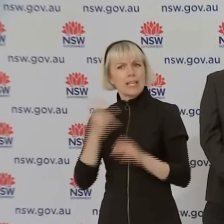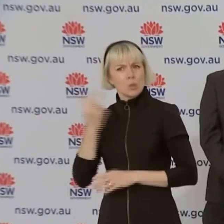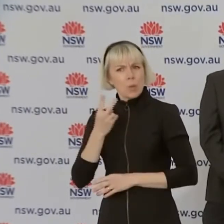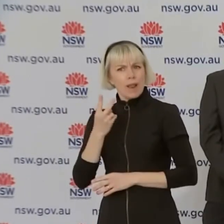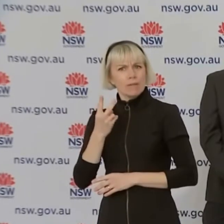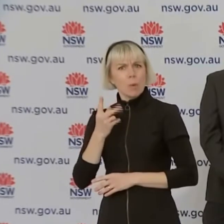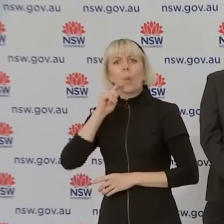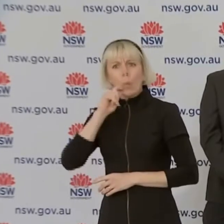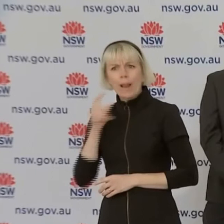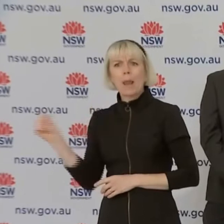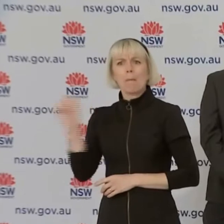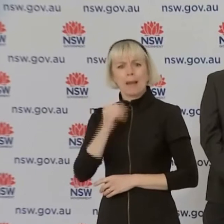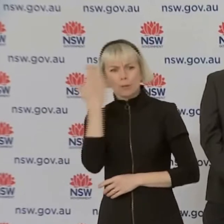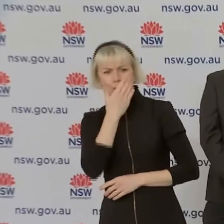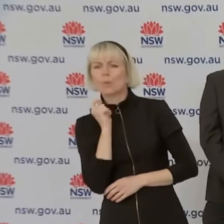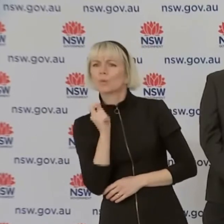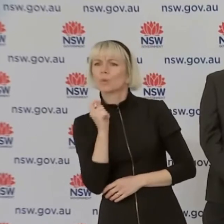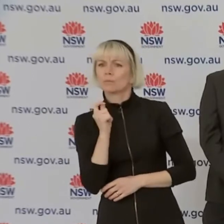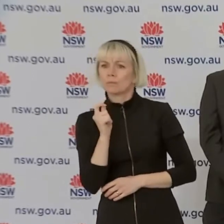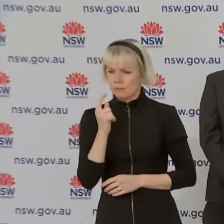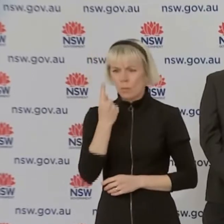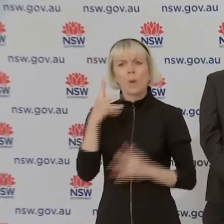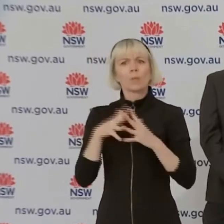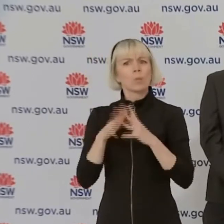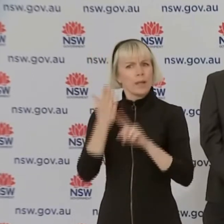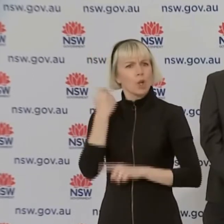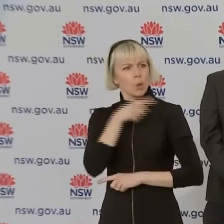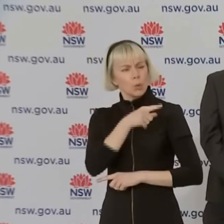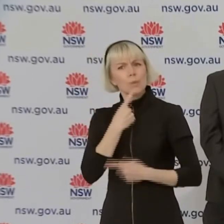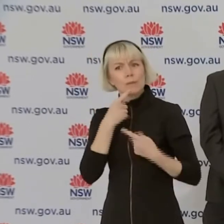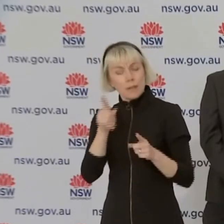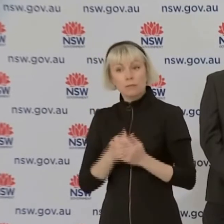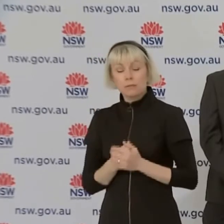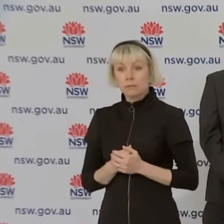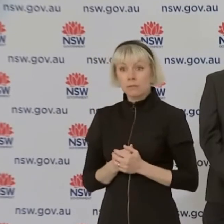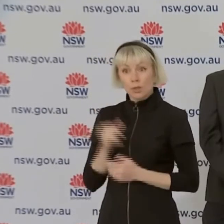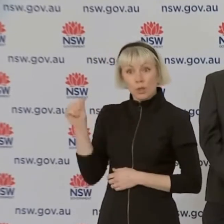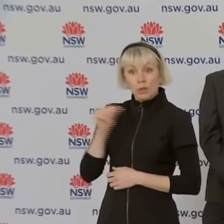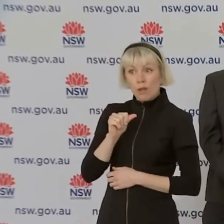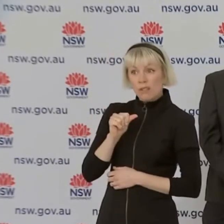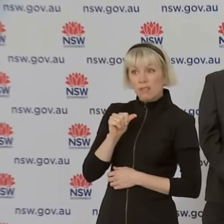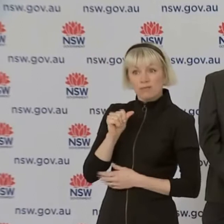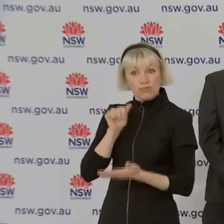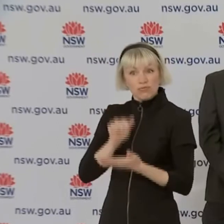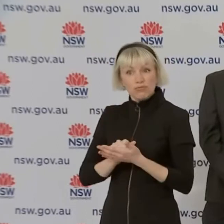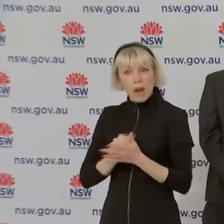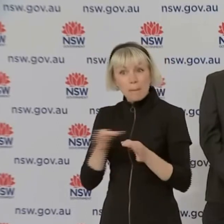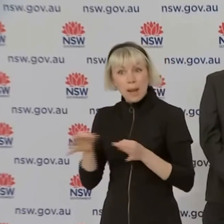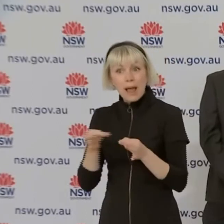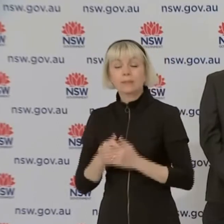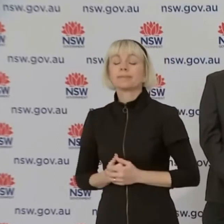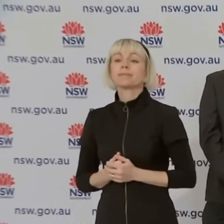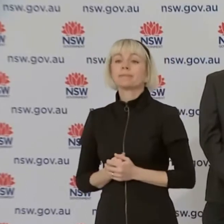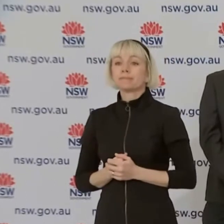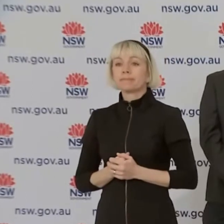week ago. So was that a premature policy, and was there not enough consultation done before you made that announcement? Oh, look, that was definitely our intention, and